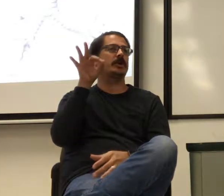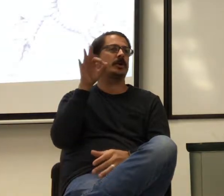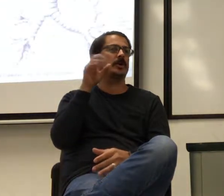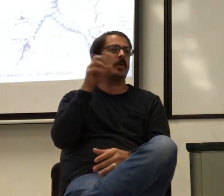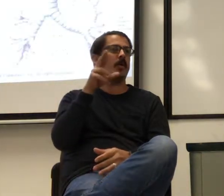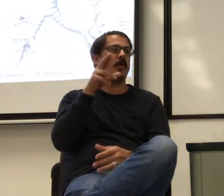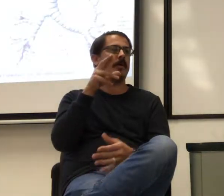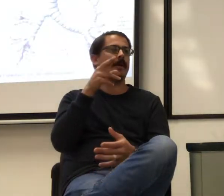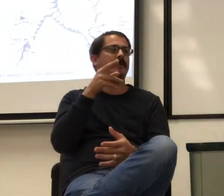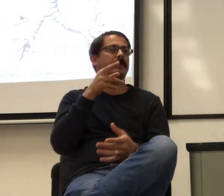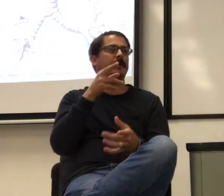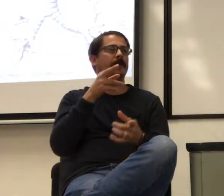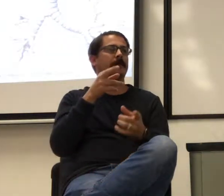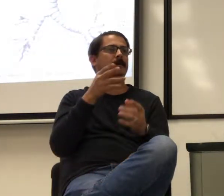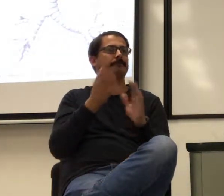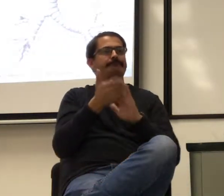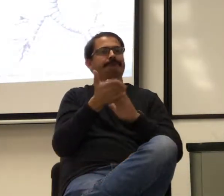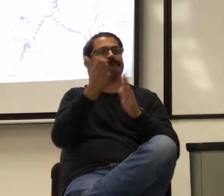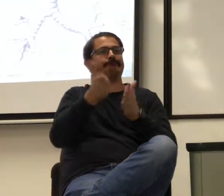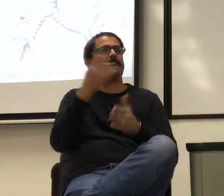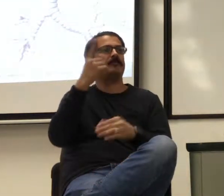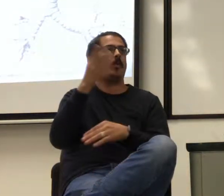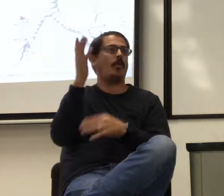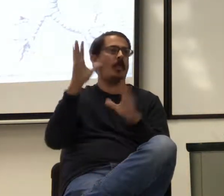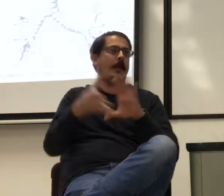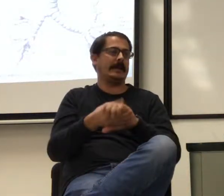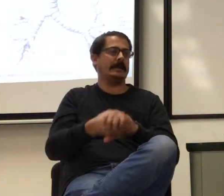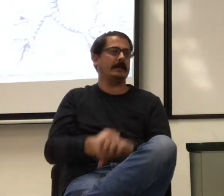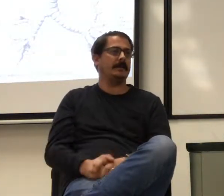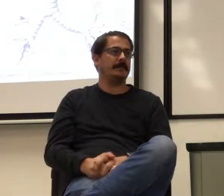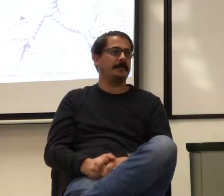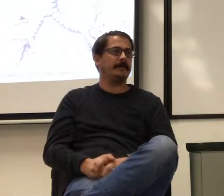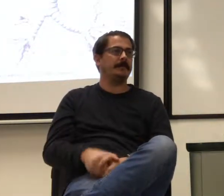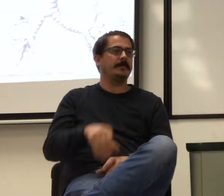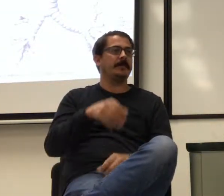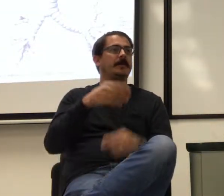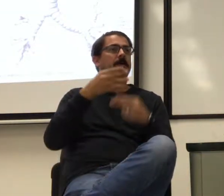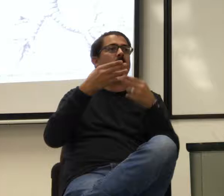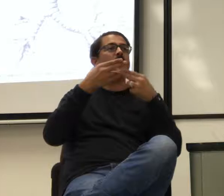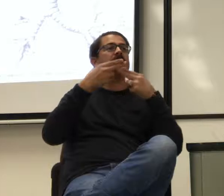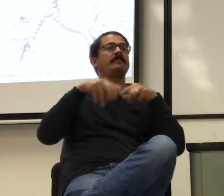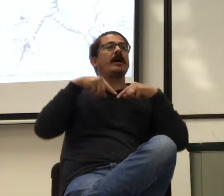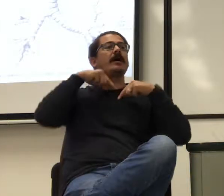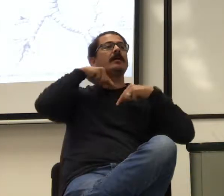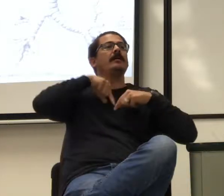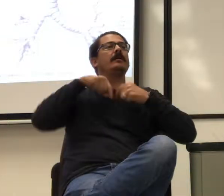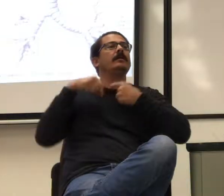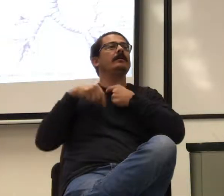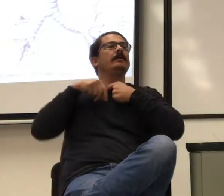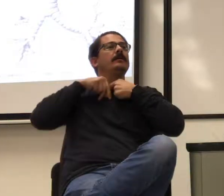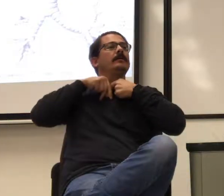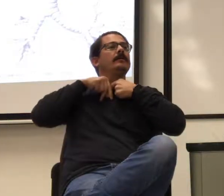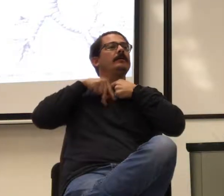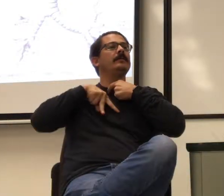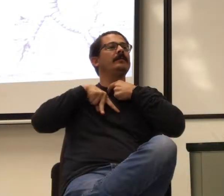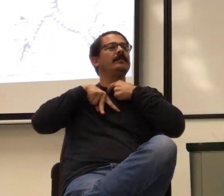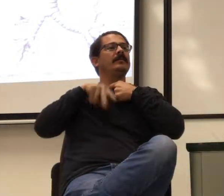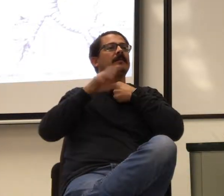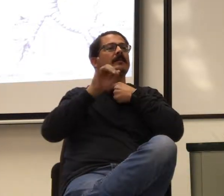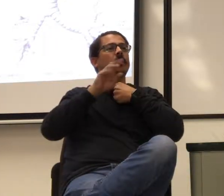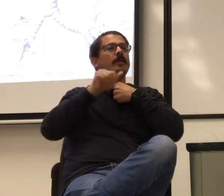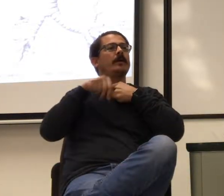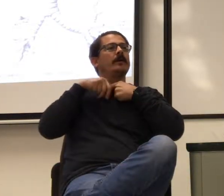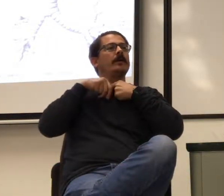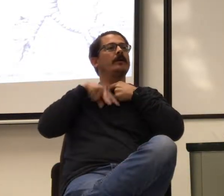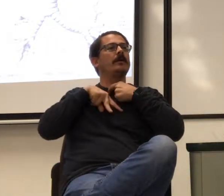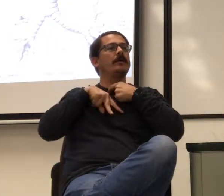You got one trachea, okay, and it divides at the carina. But what we already noted about it is everything I want you to know. It's got